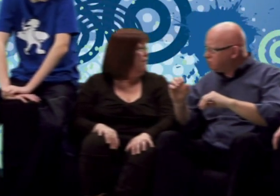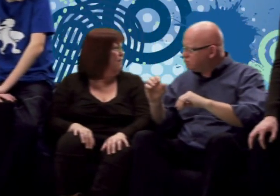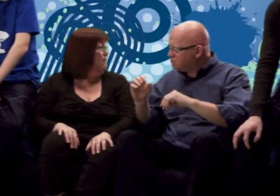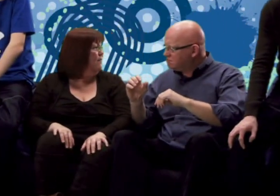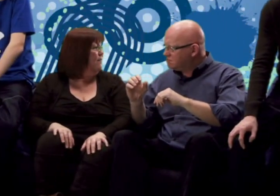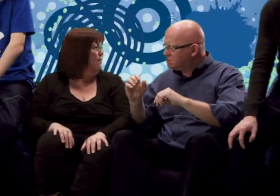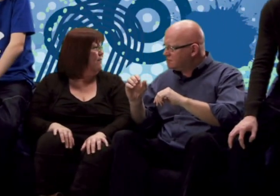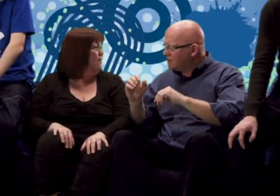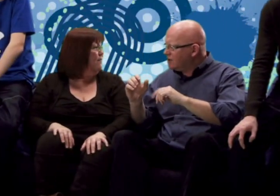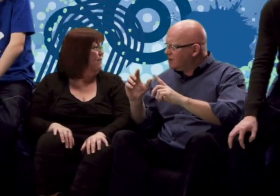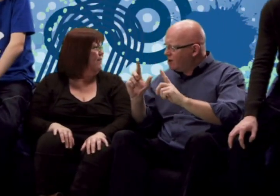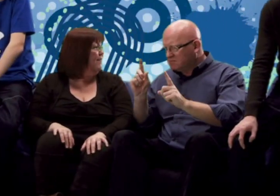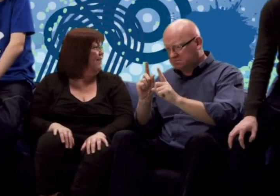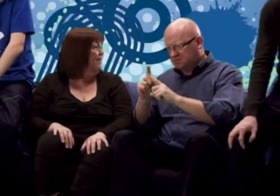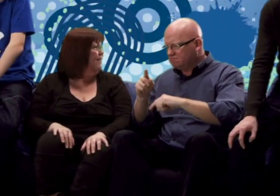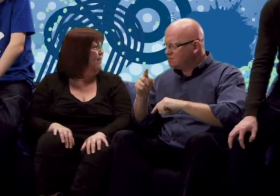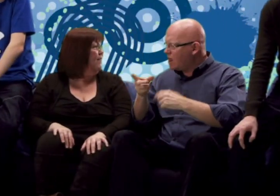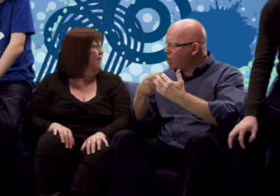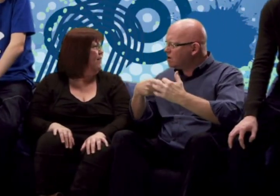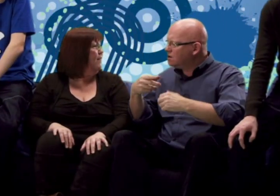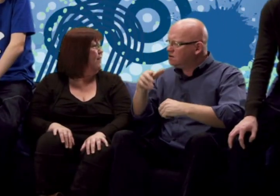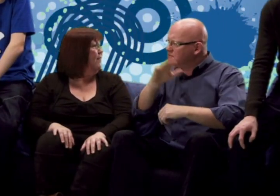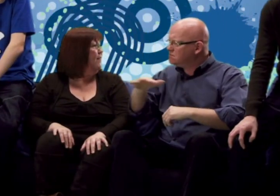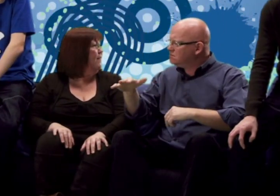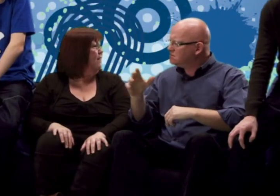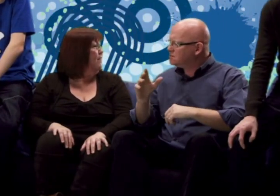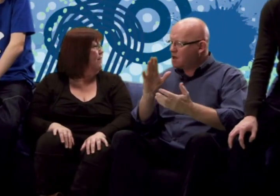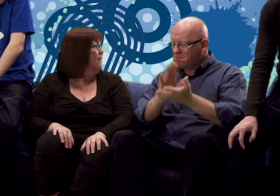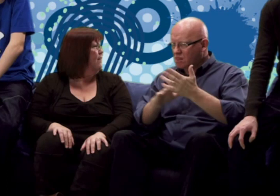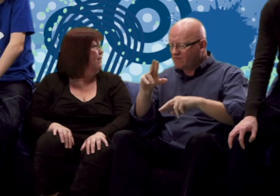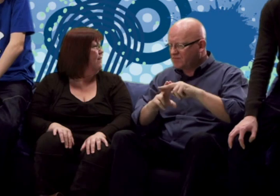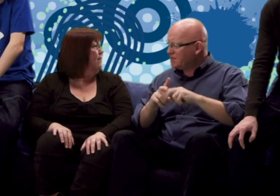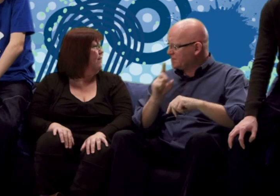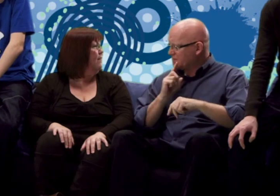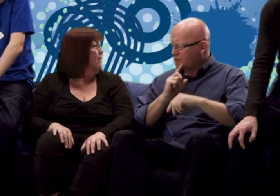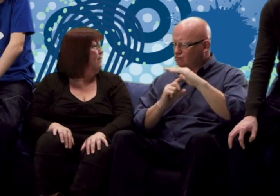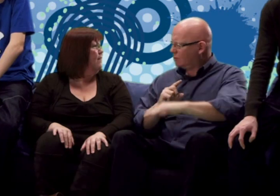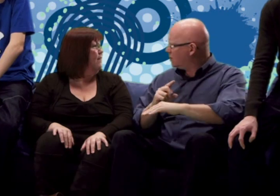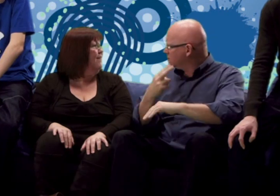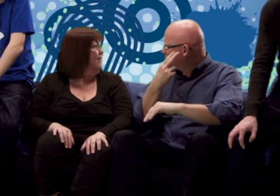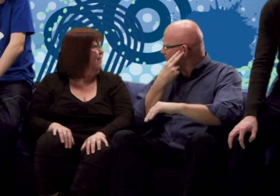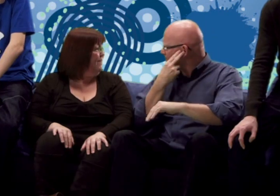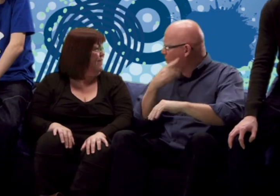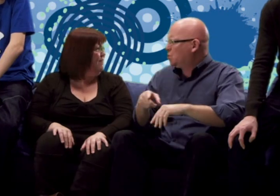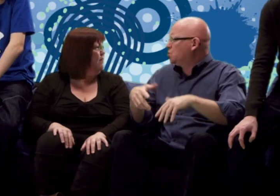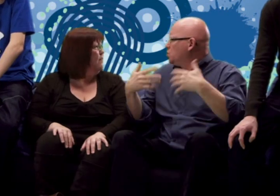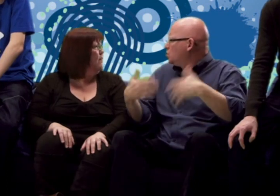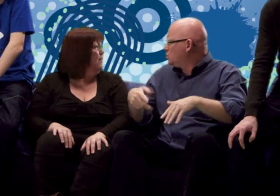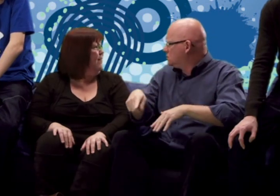My advice to deaf families would be, if the parents are hearing and the child is deaf and there's a problem there, they would go